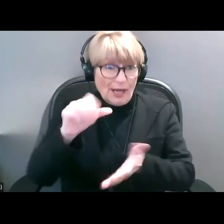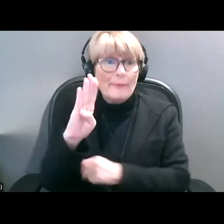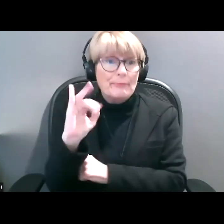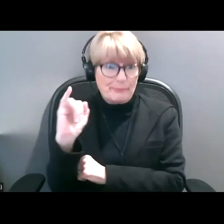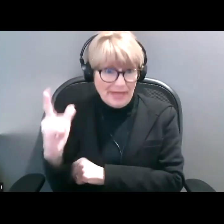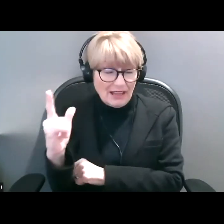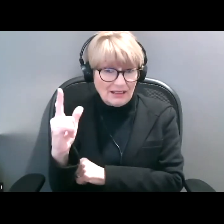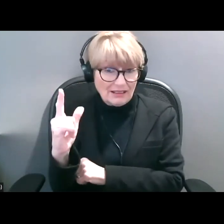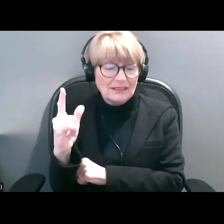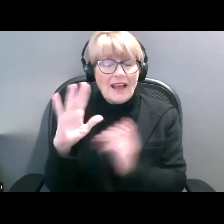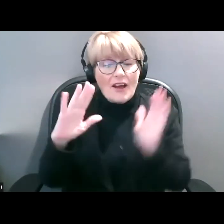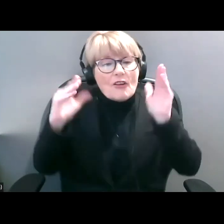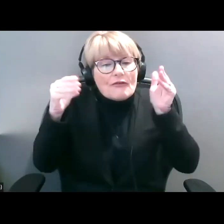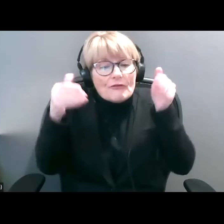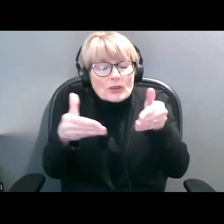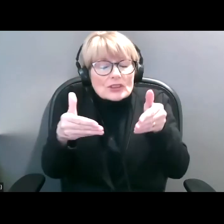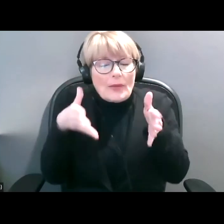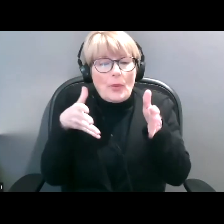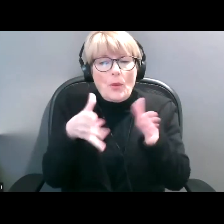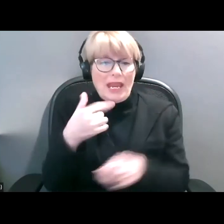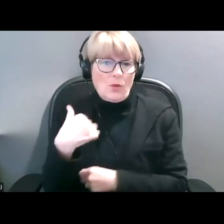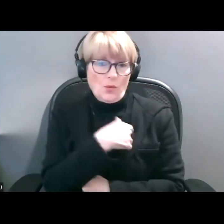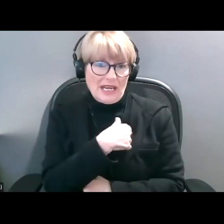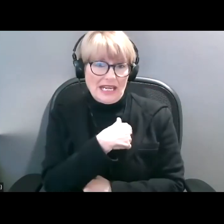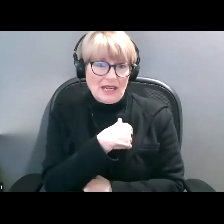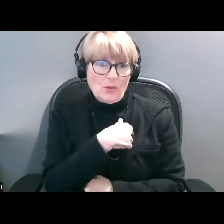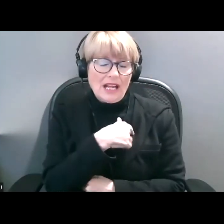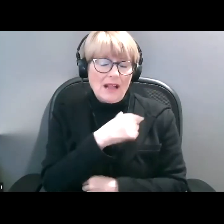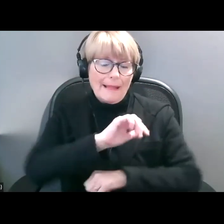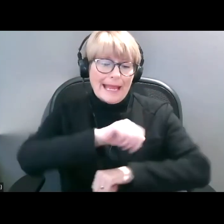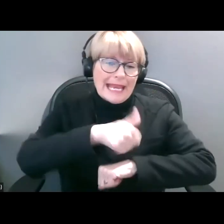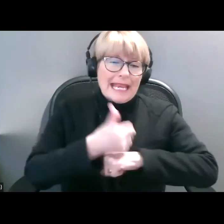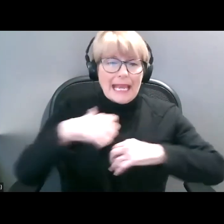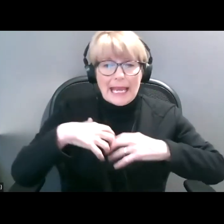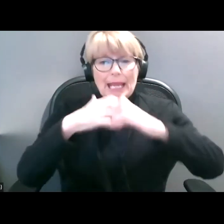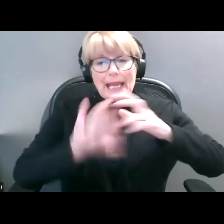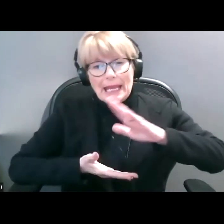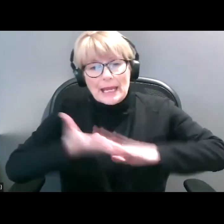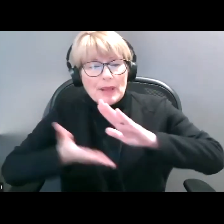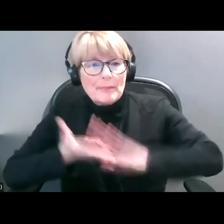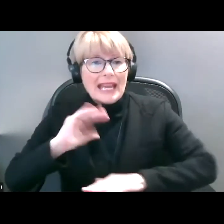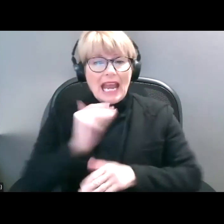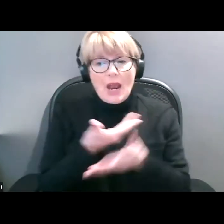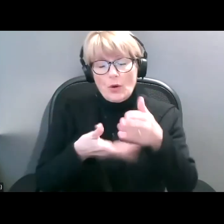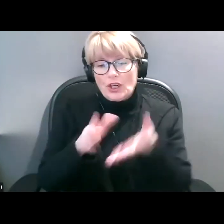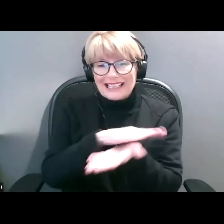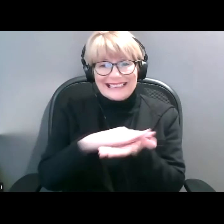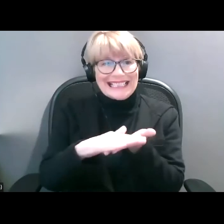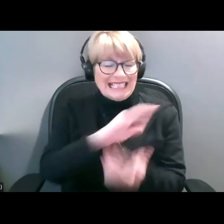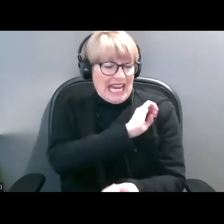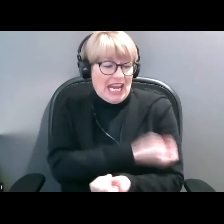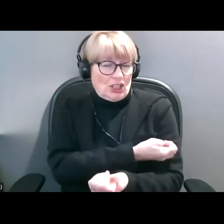that focuses on how we are going to implement our clean energy economy in the state of